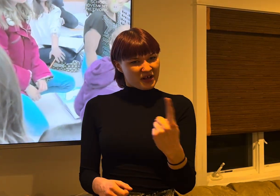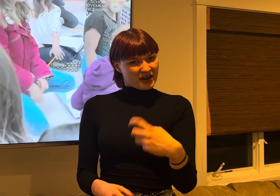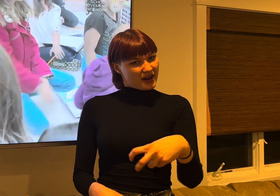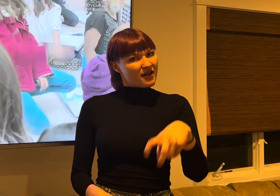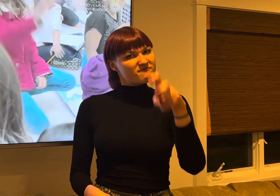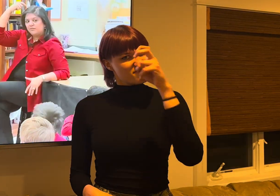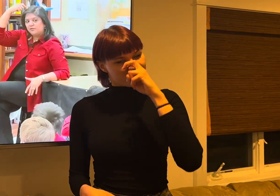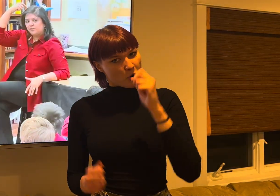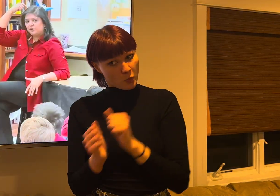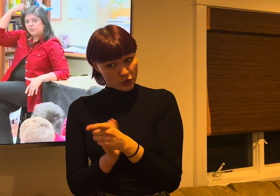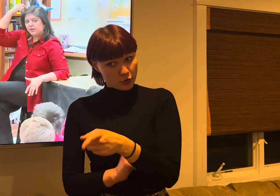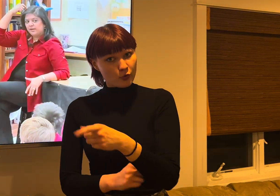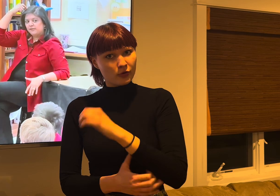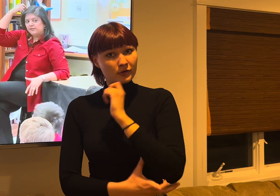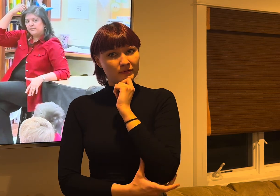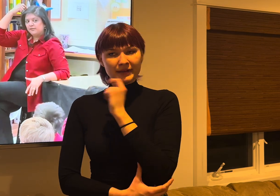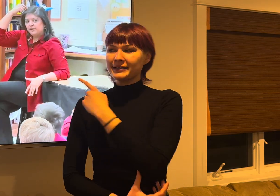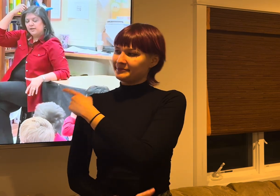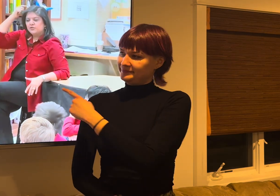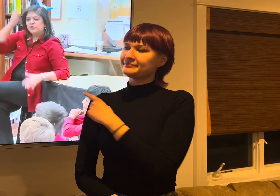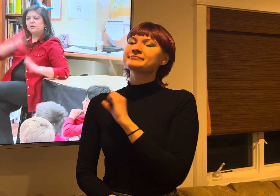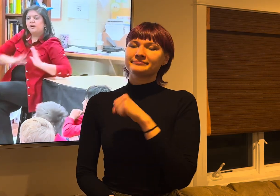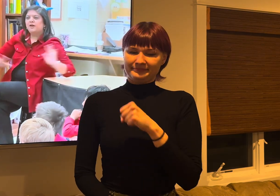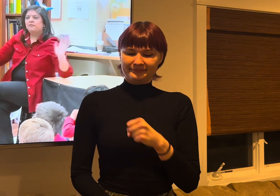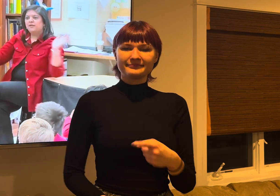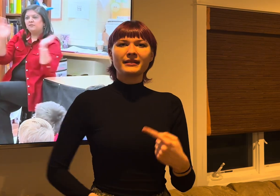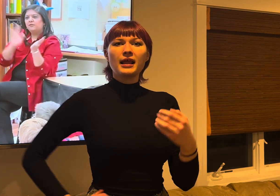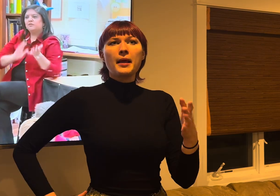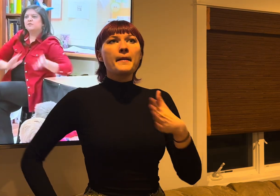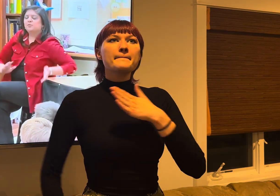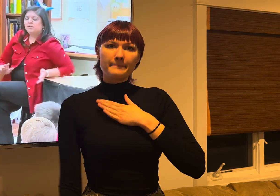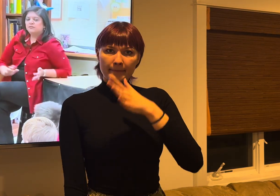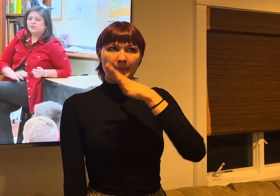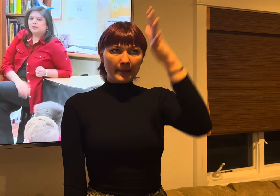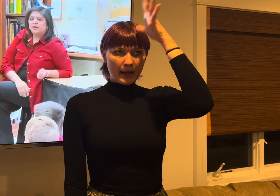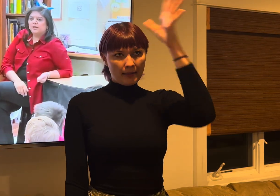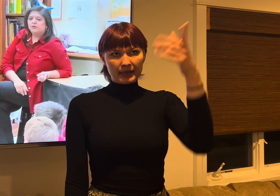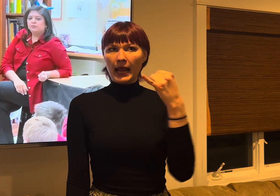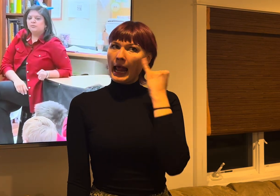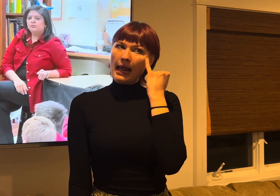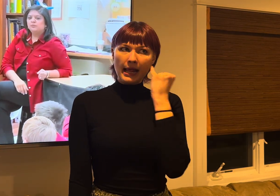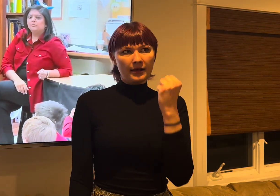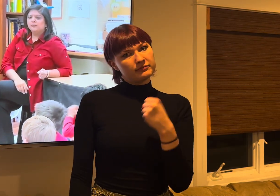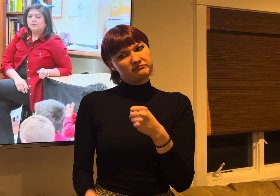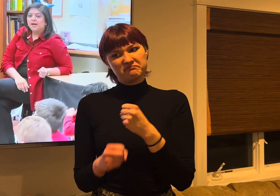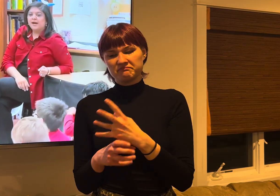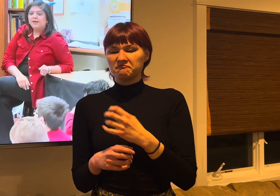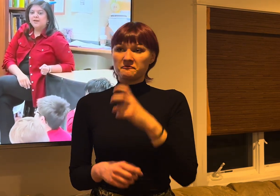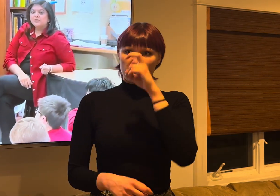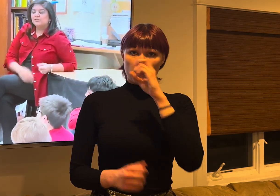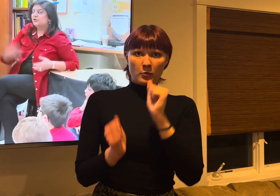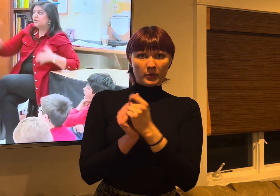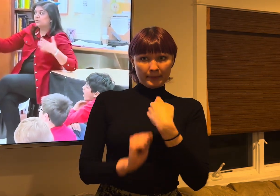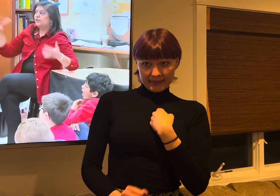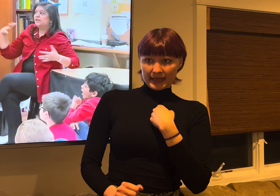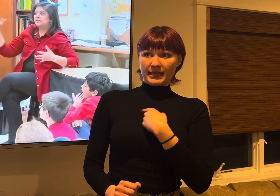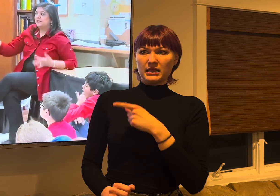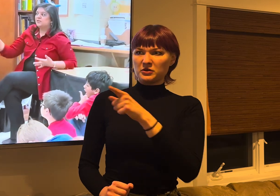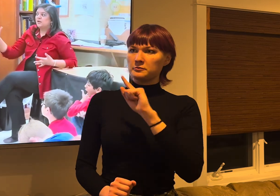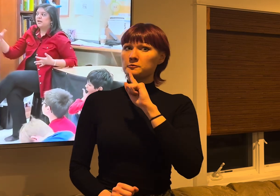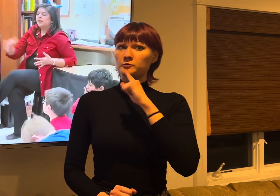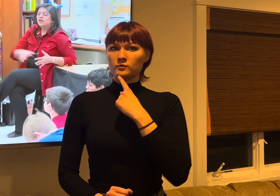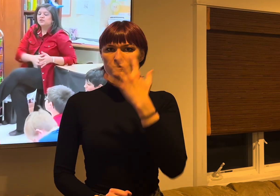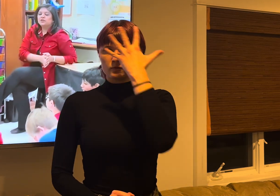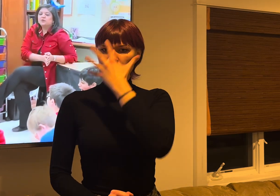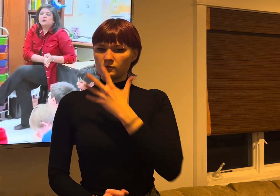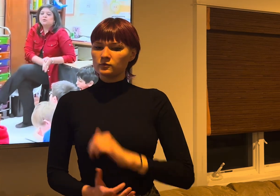dad. Okay, is that a file folder in your brain? Yes. Do you all have a file folder of someone being firm at home? Yeah, so you can relate to